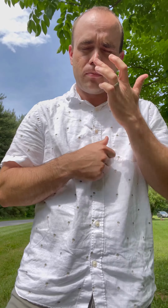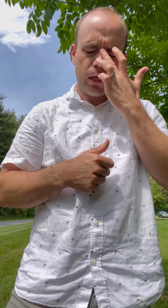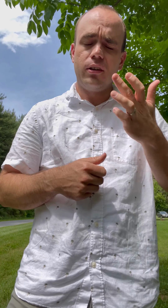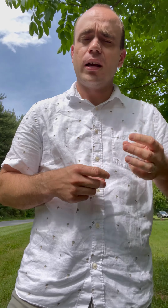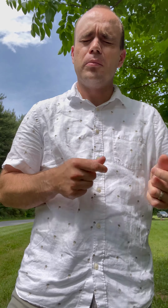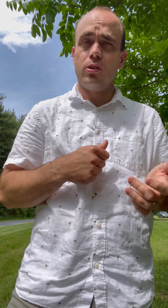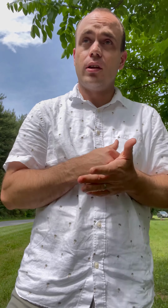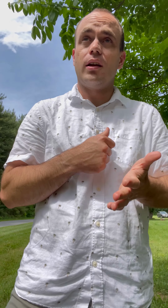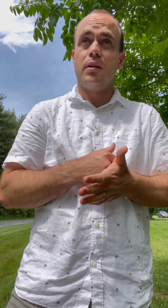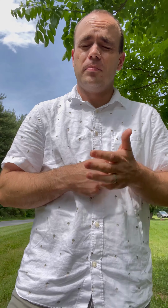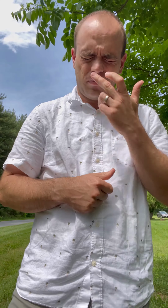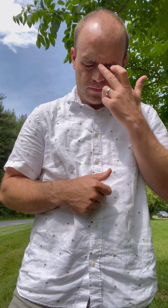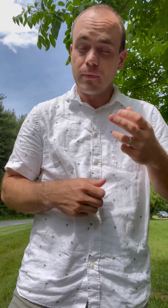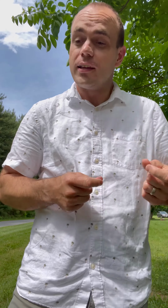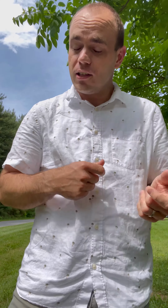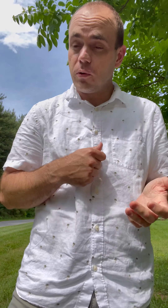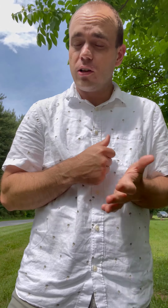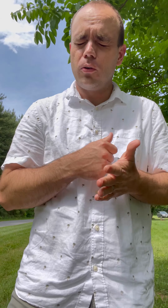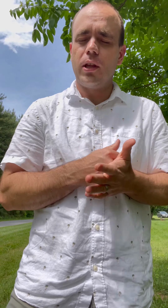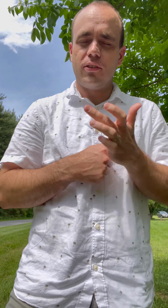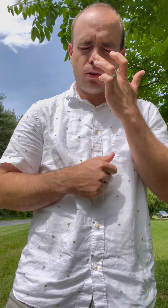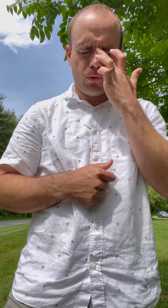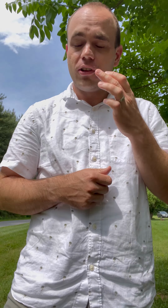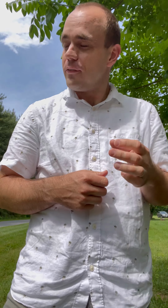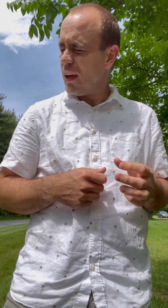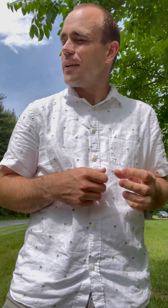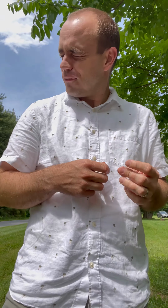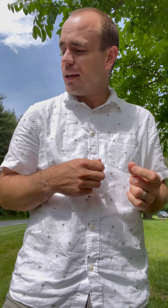many times. Anyway, hope that's helpful. But me,